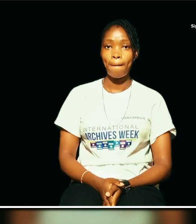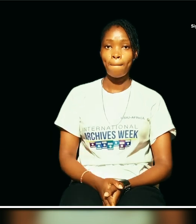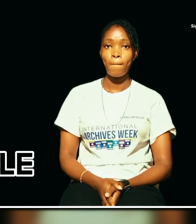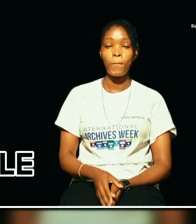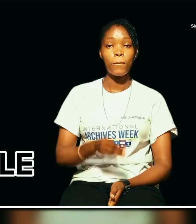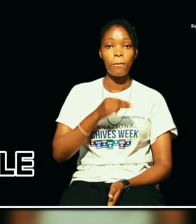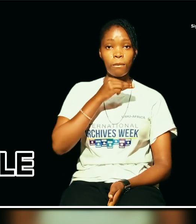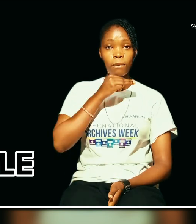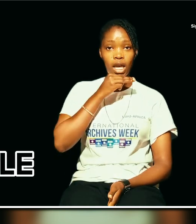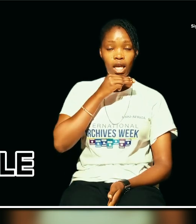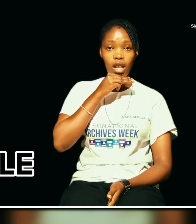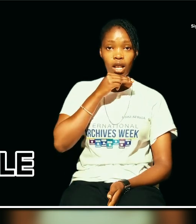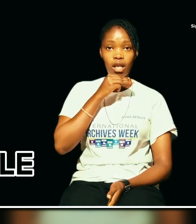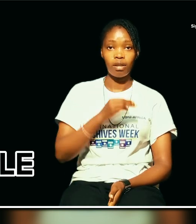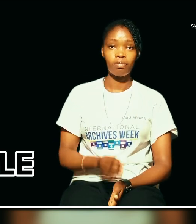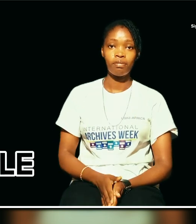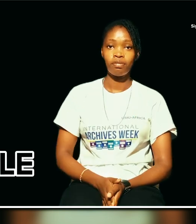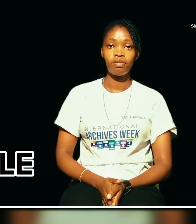male,